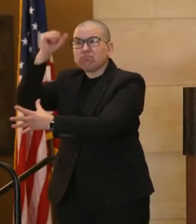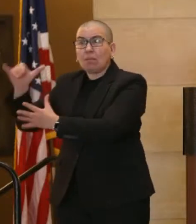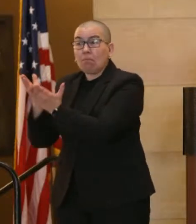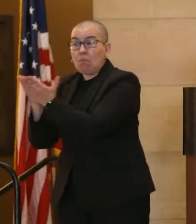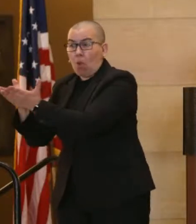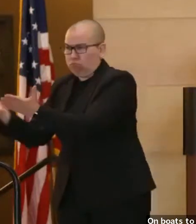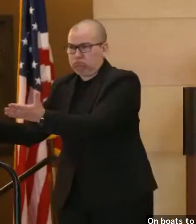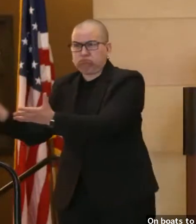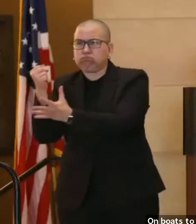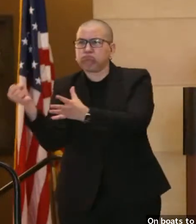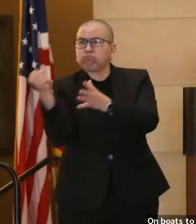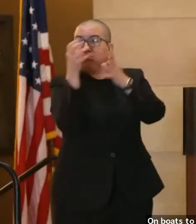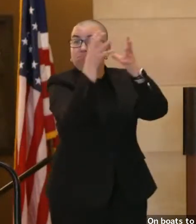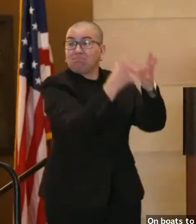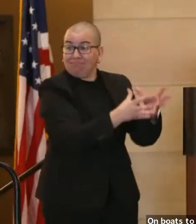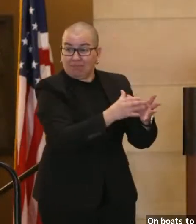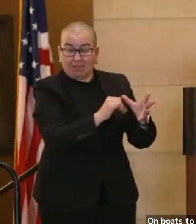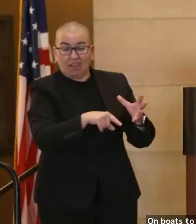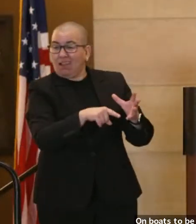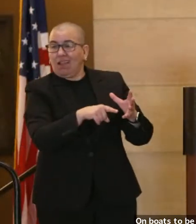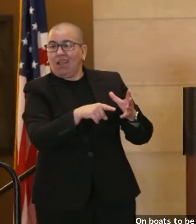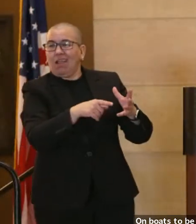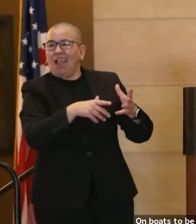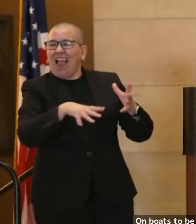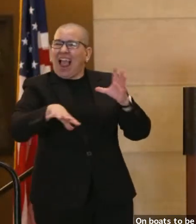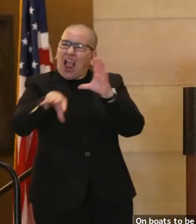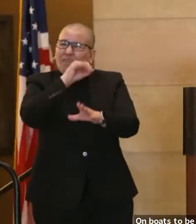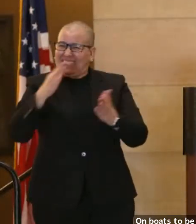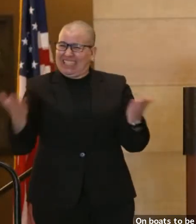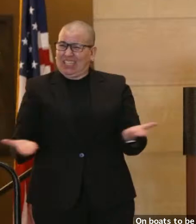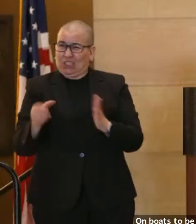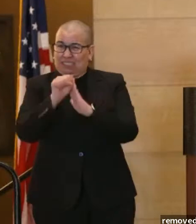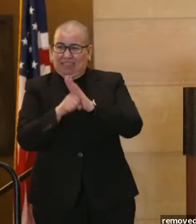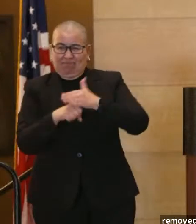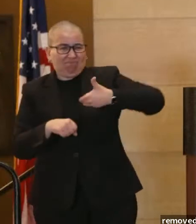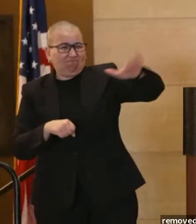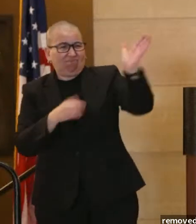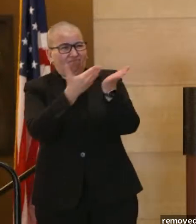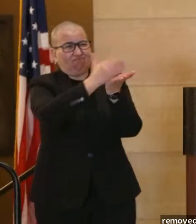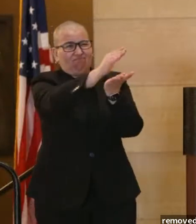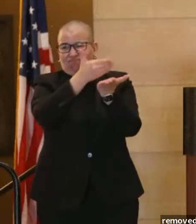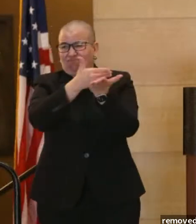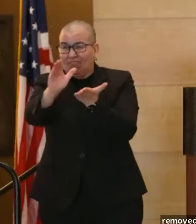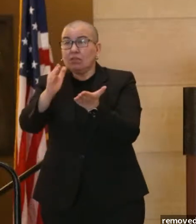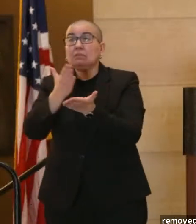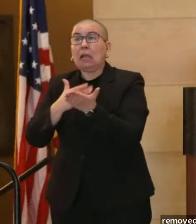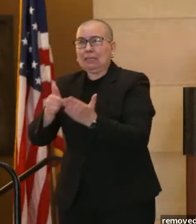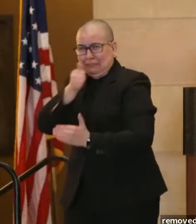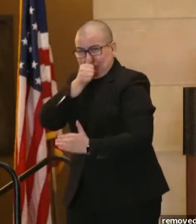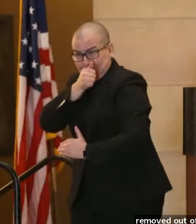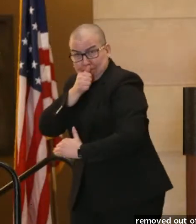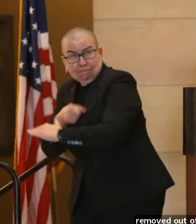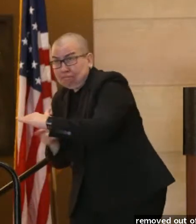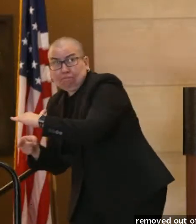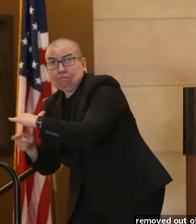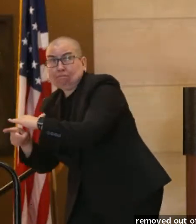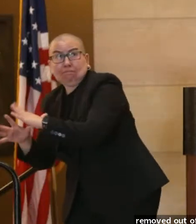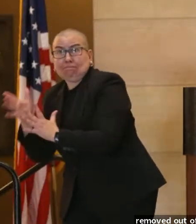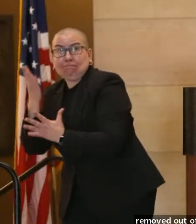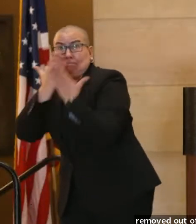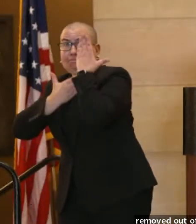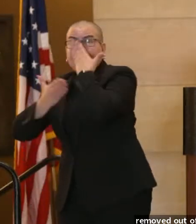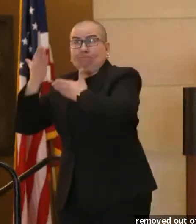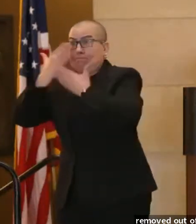be removed out of this state. But yet some survived and managed to stay here. And to this day, you know,